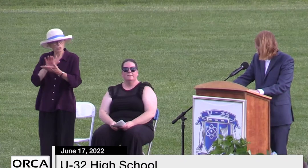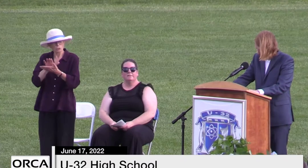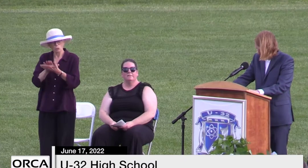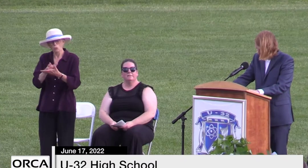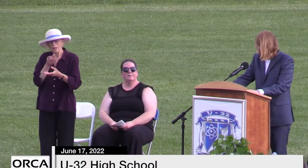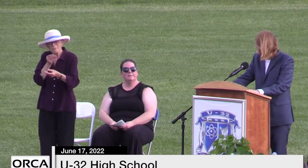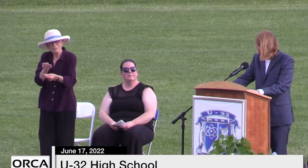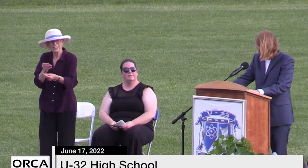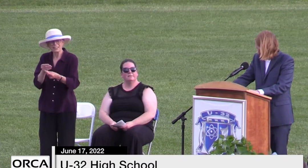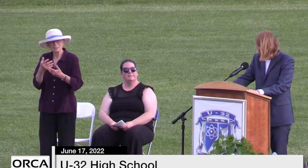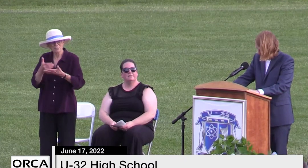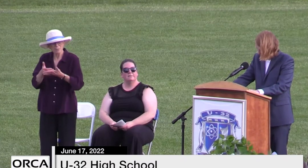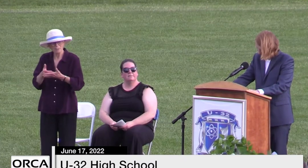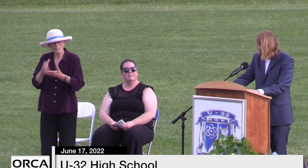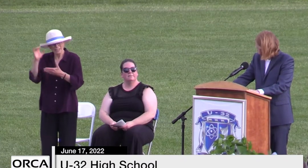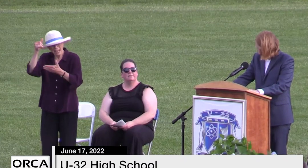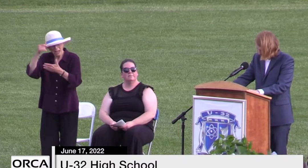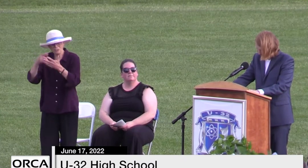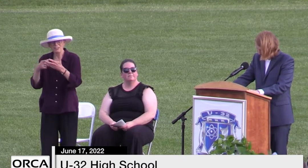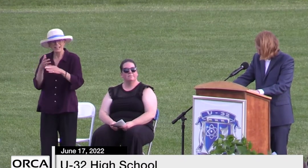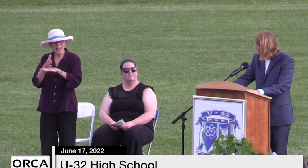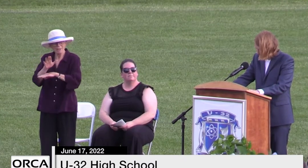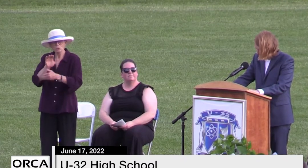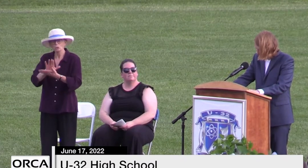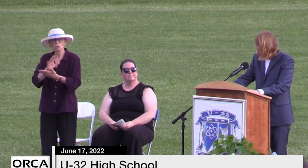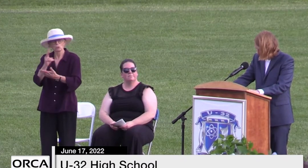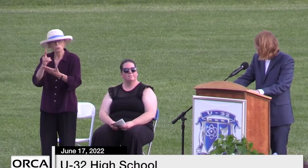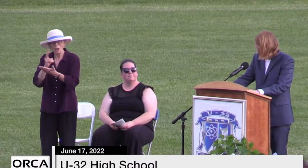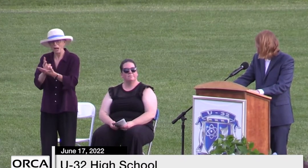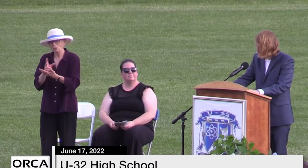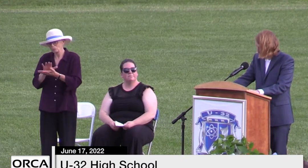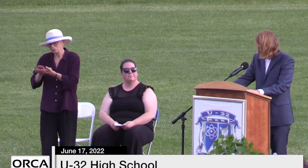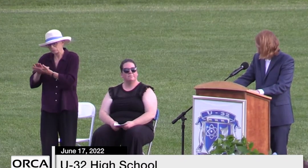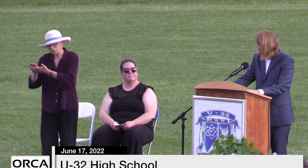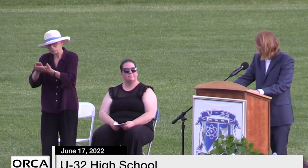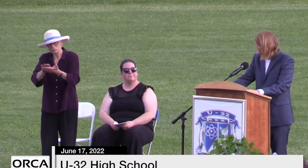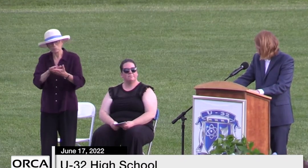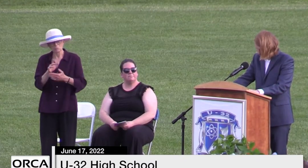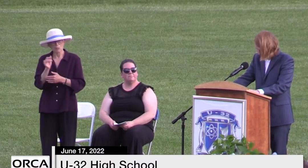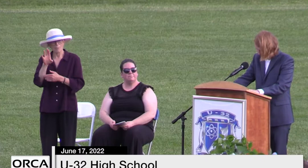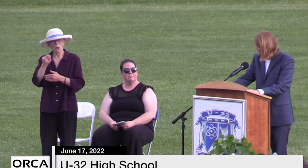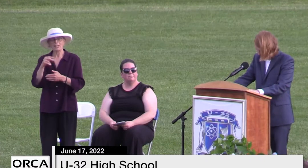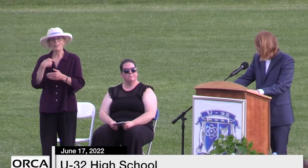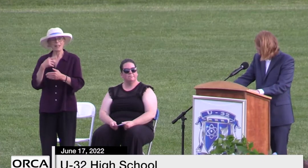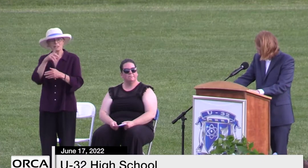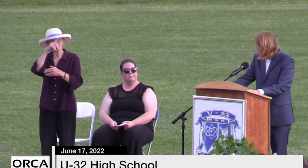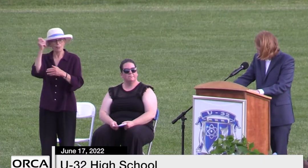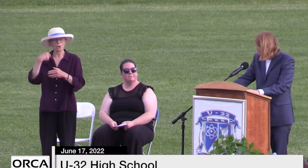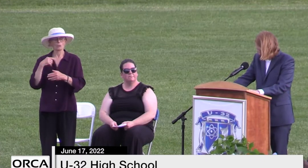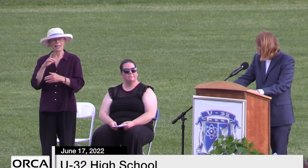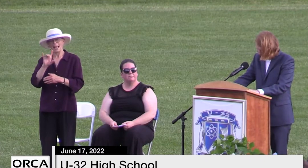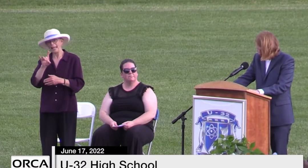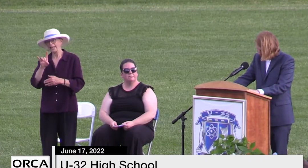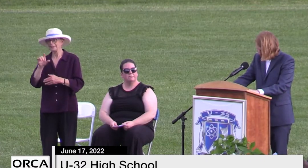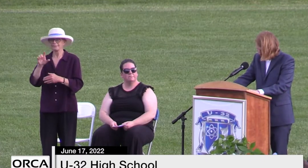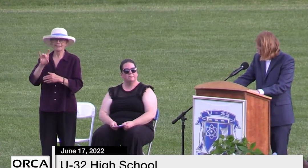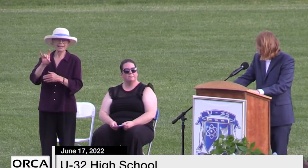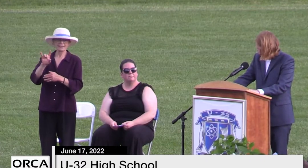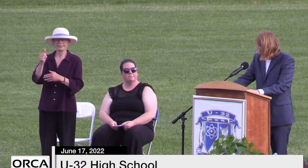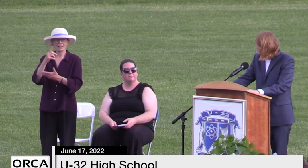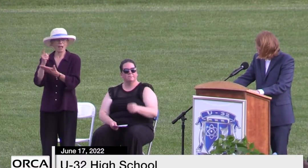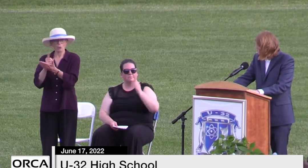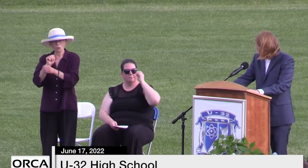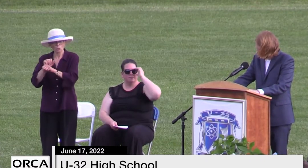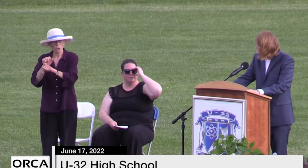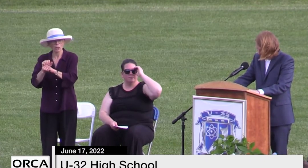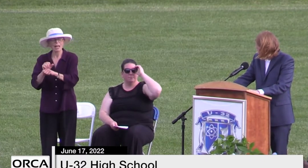the barn for 2 hours after school. When the summers and weekends would come, so would they to 10-hour work days. Once in sixth grade, my